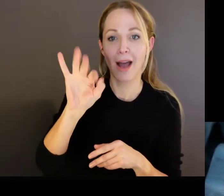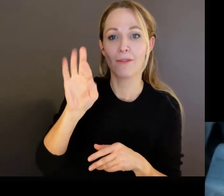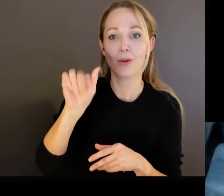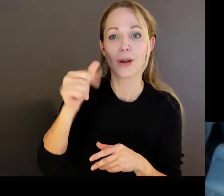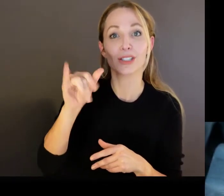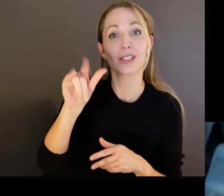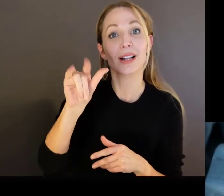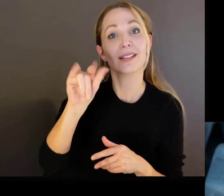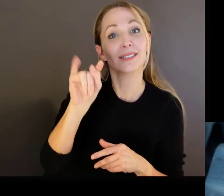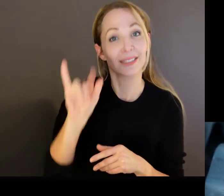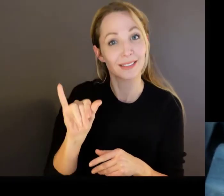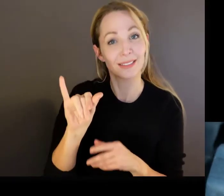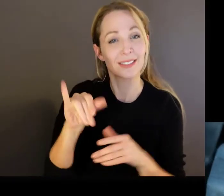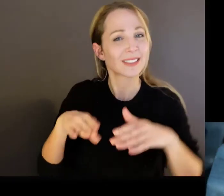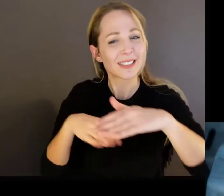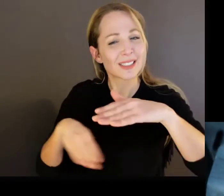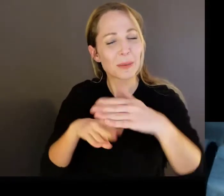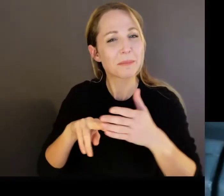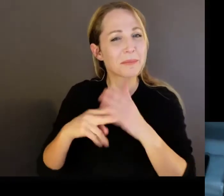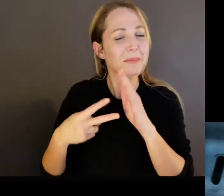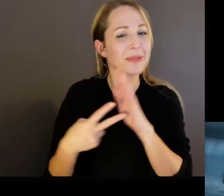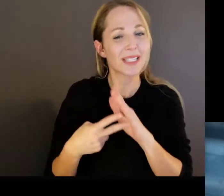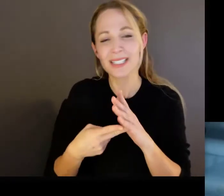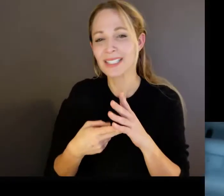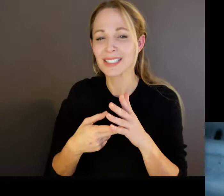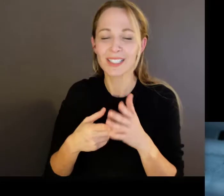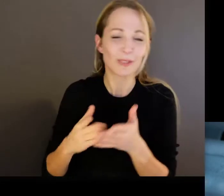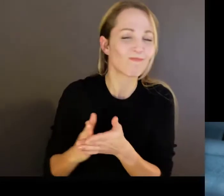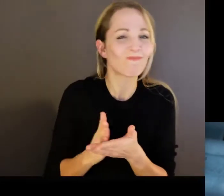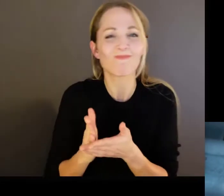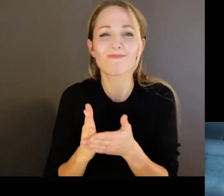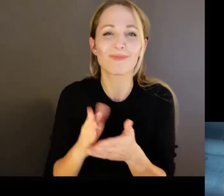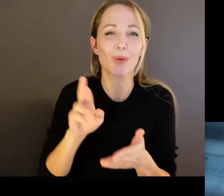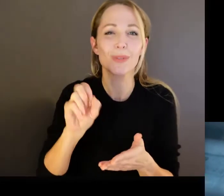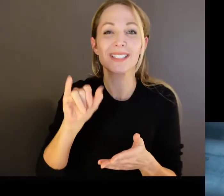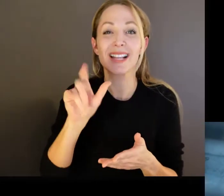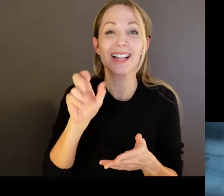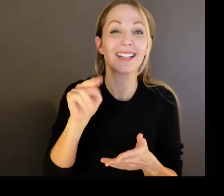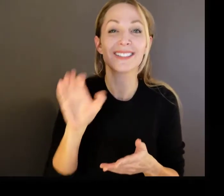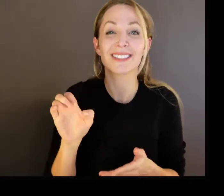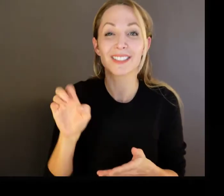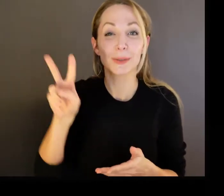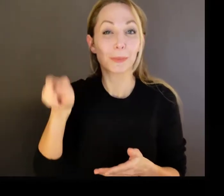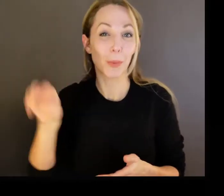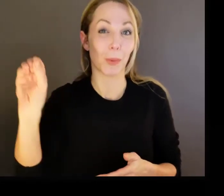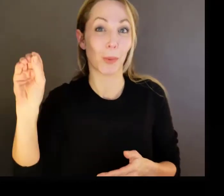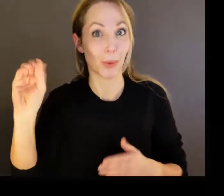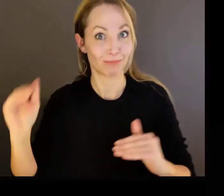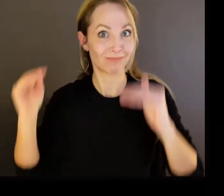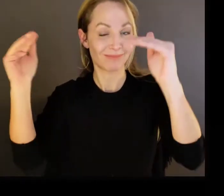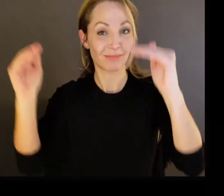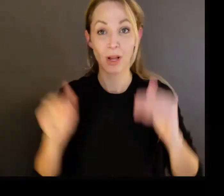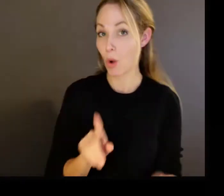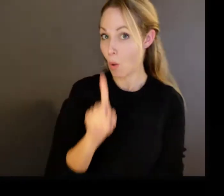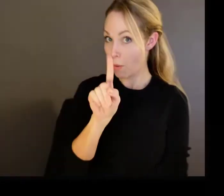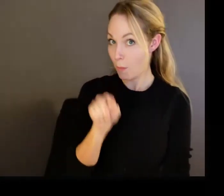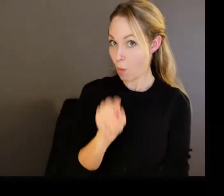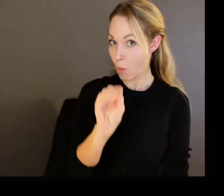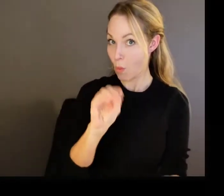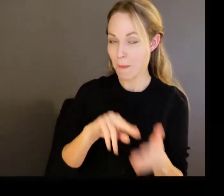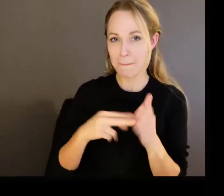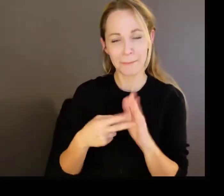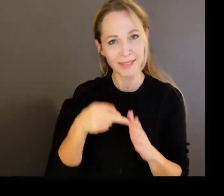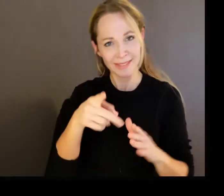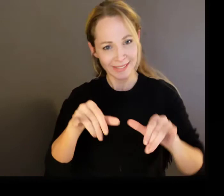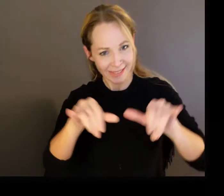antifragility. Antifragility is essentially resilience 2.0. Resilience 1.0 is when